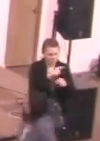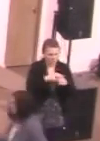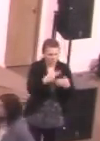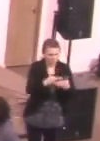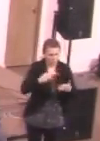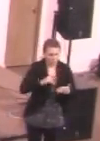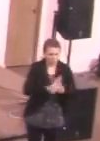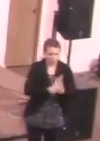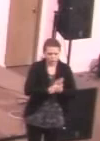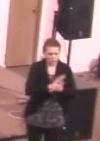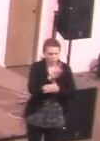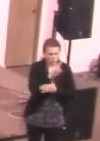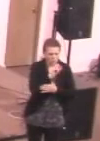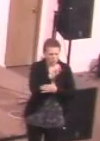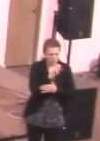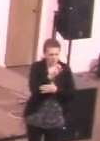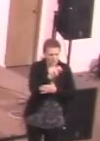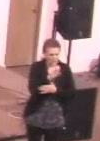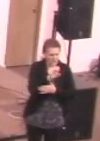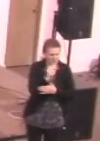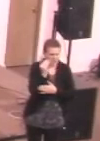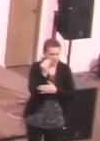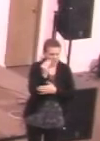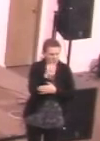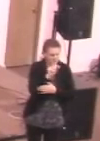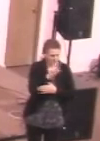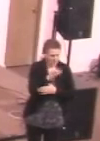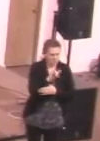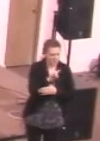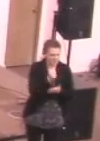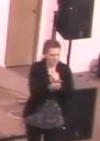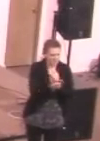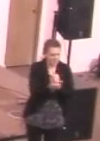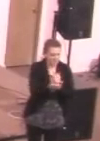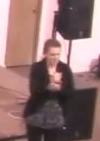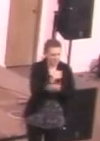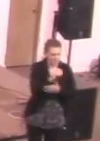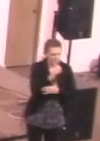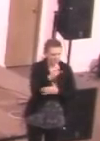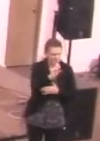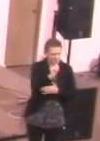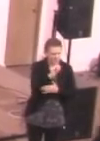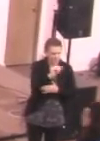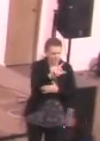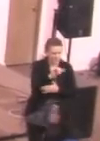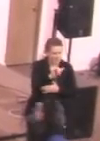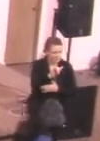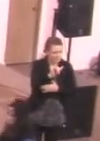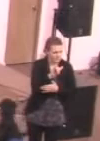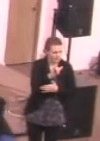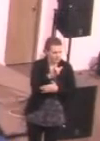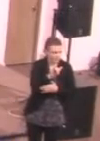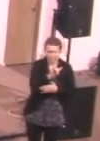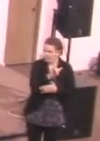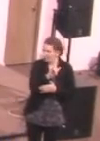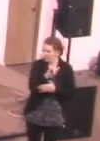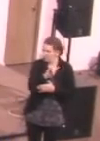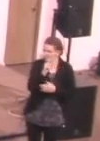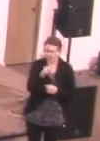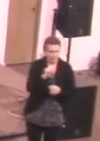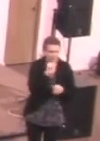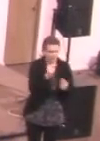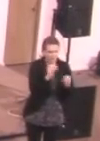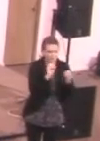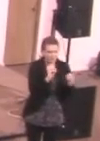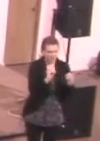us. Roseanne, Mary, who helps out in preschool. Emily Russell, who I don't think is here tonight, and I could not do anything